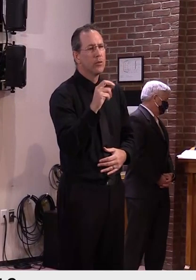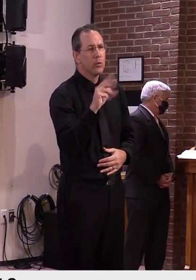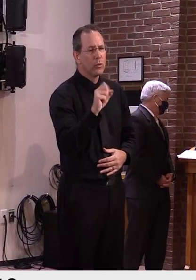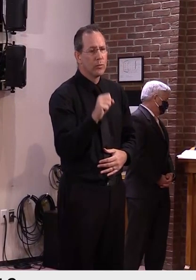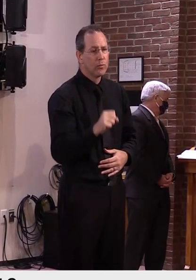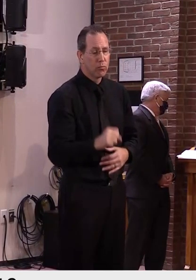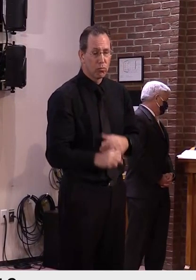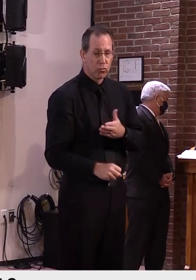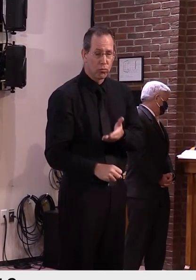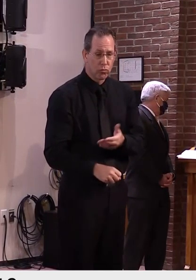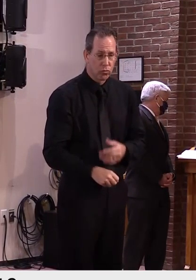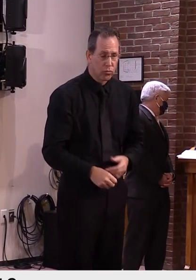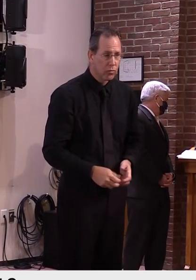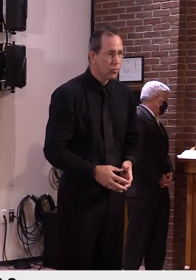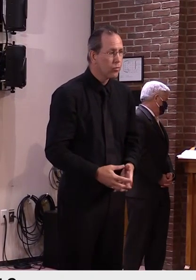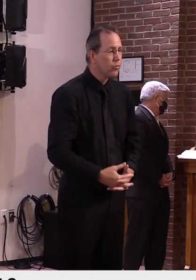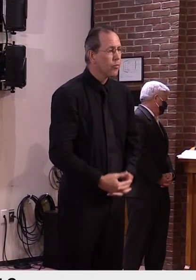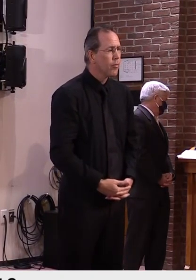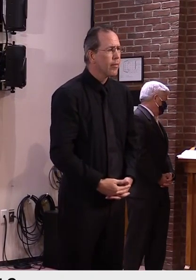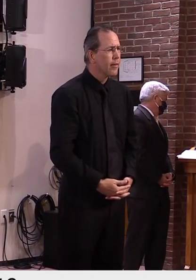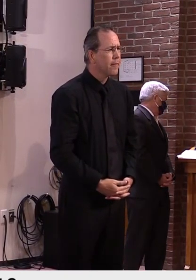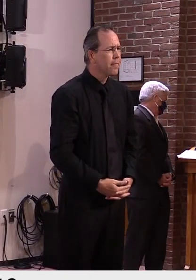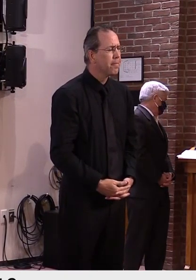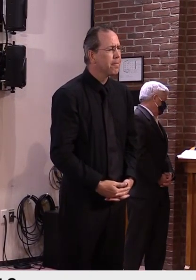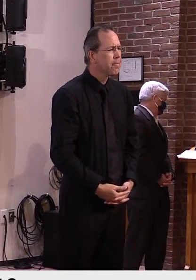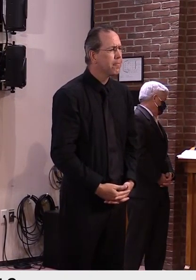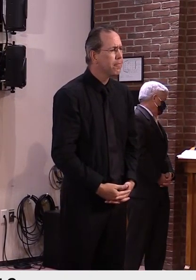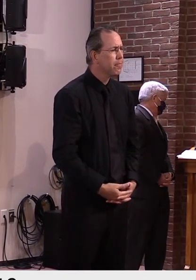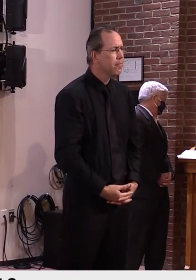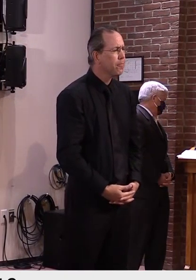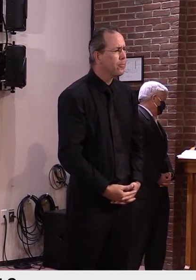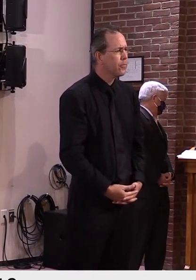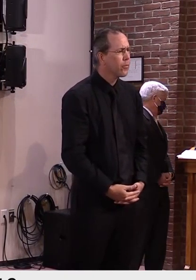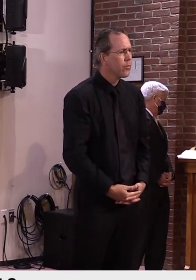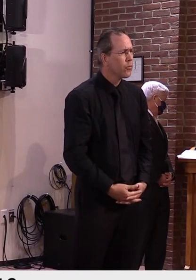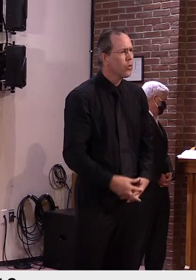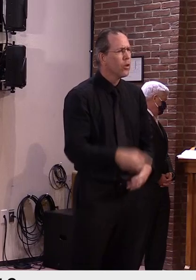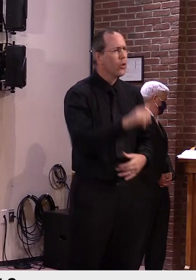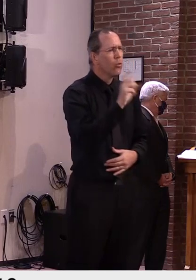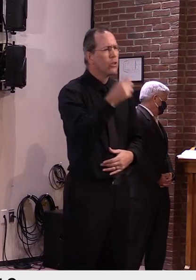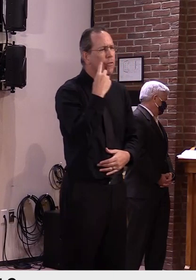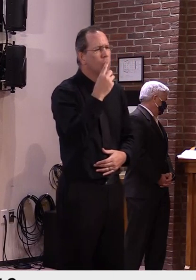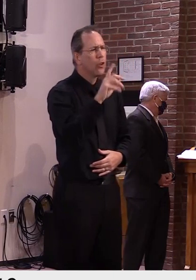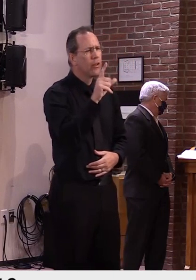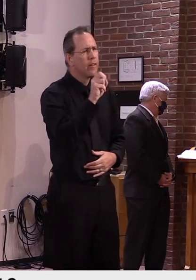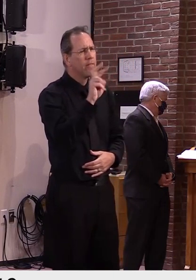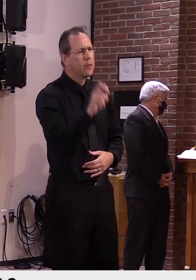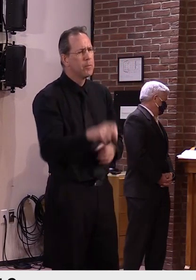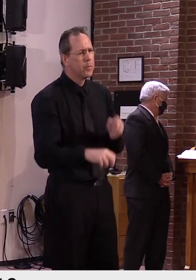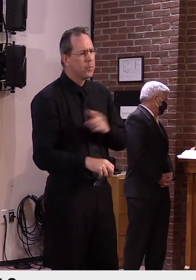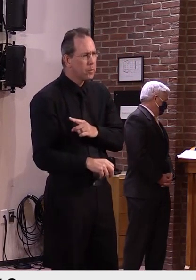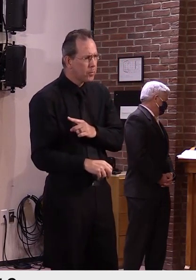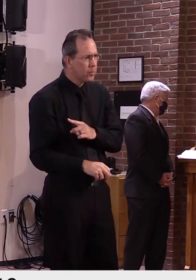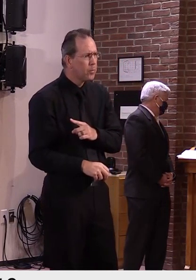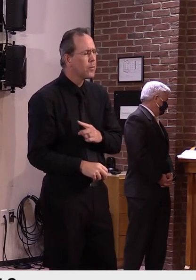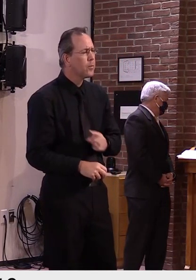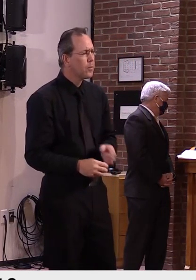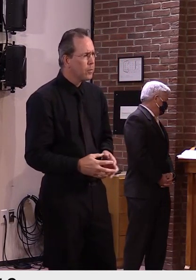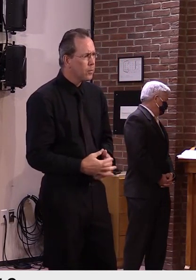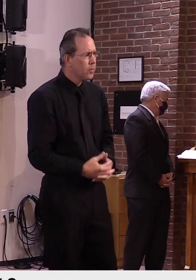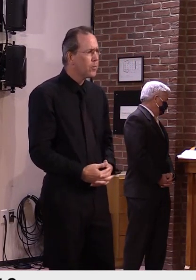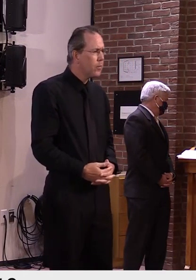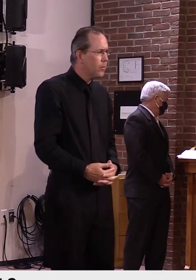Hi, this question is likely for Dr. Levine. We hear a lot of comments like, well, things won't go back to normal until there's a vaccine. And I